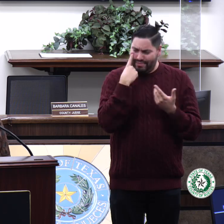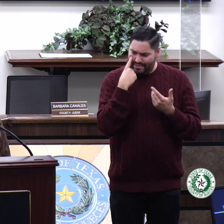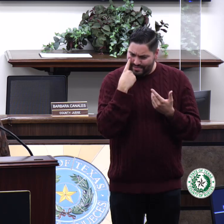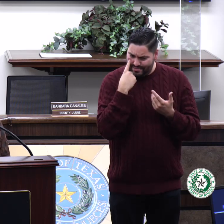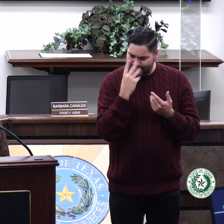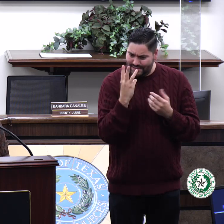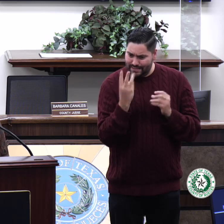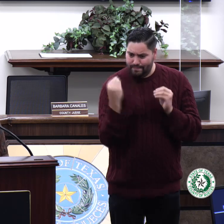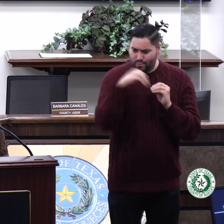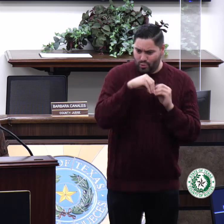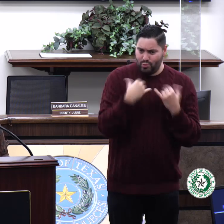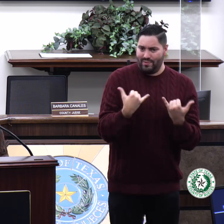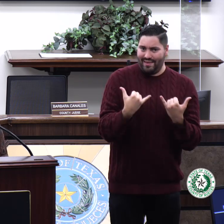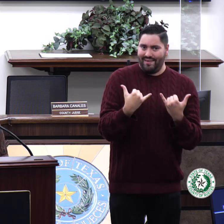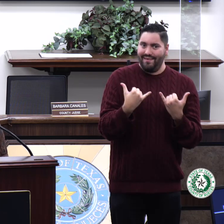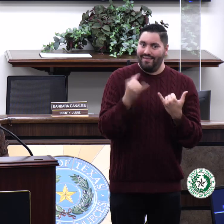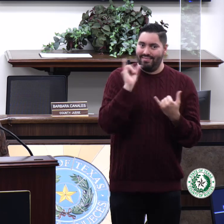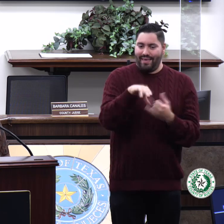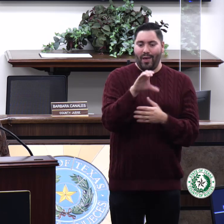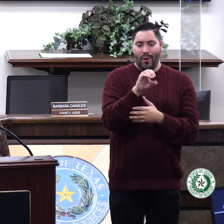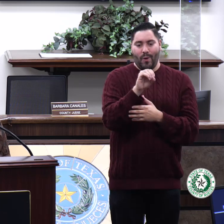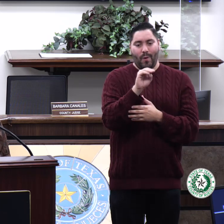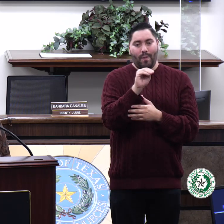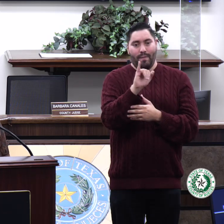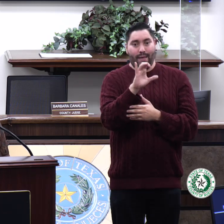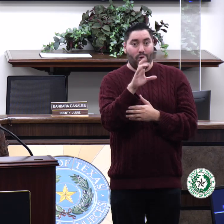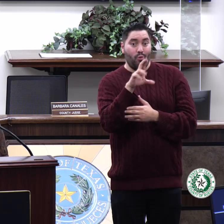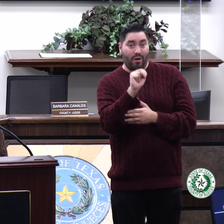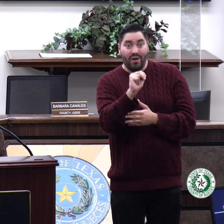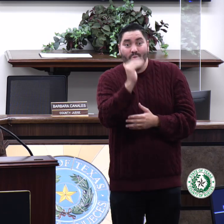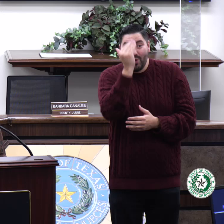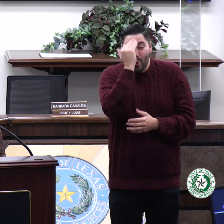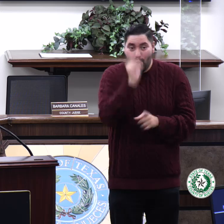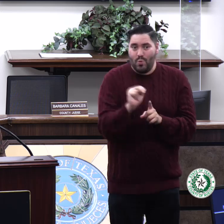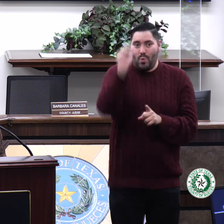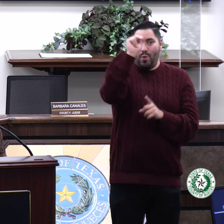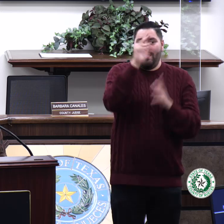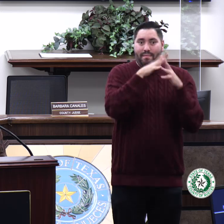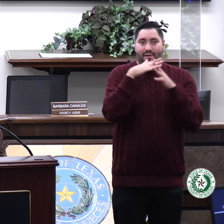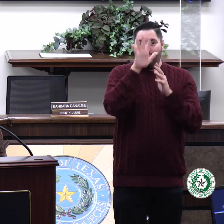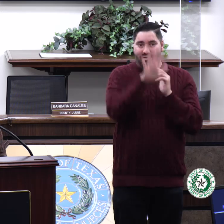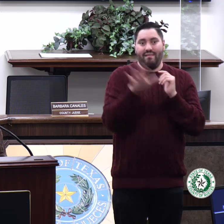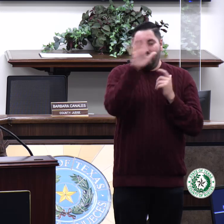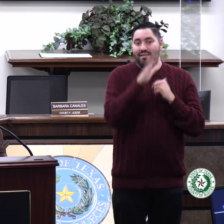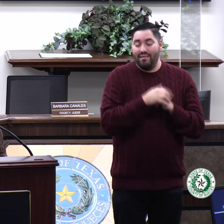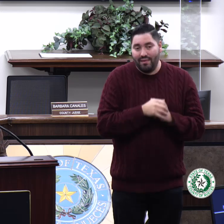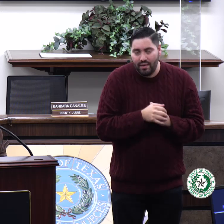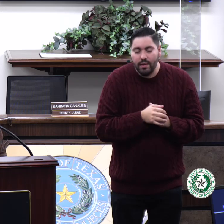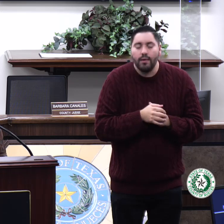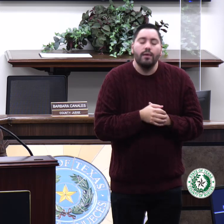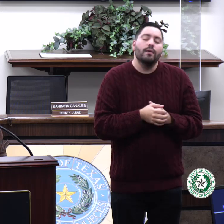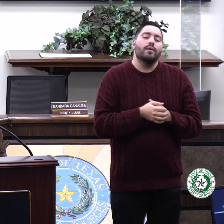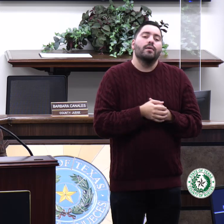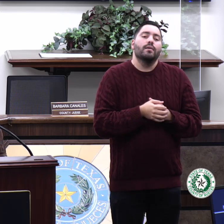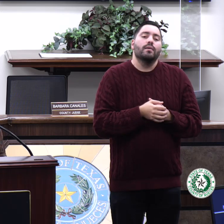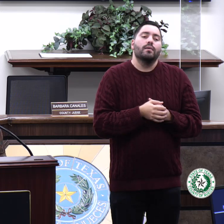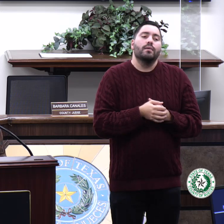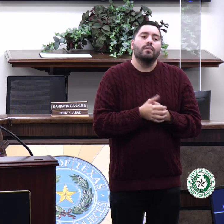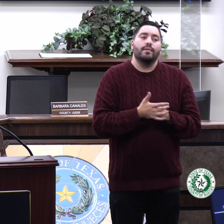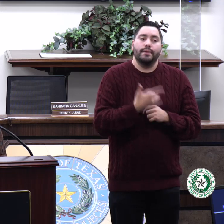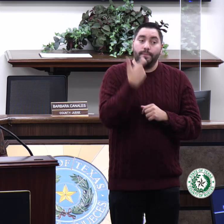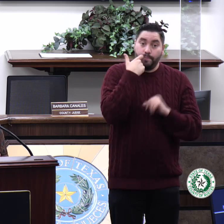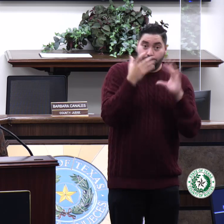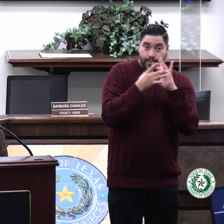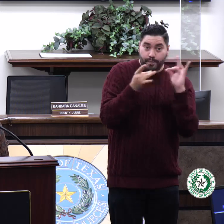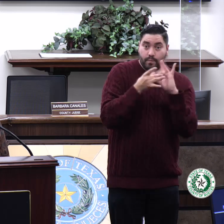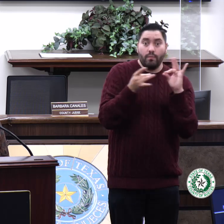of Omicron. So what we know is Omicron is inside North America. As I was saying, that while we have